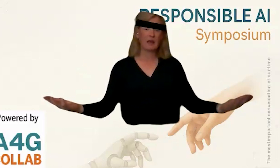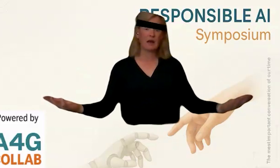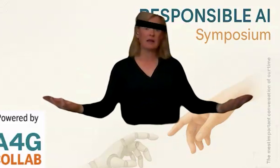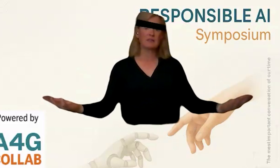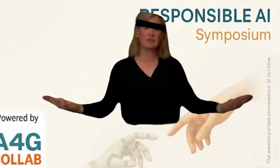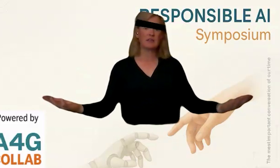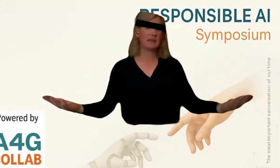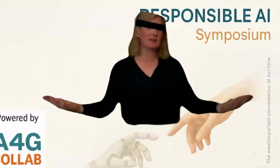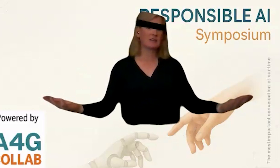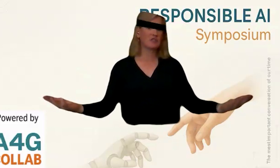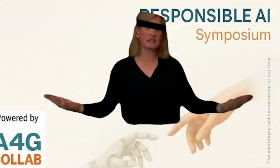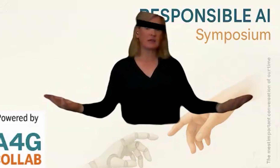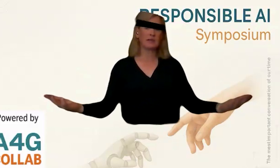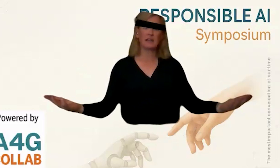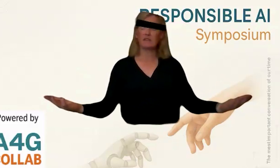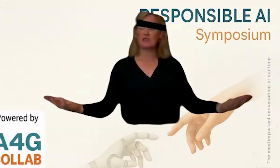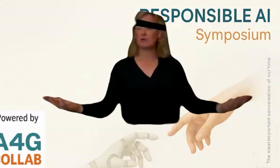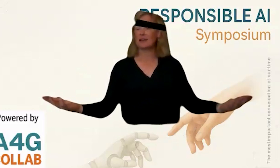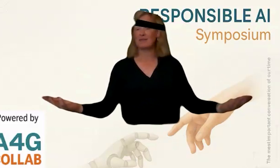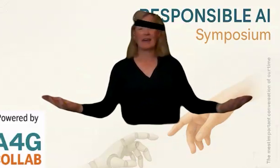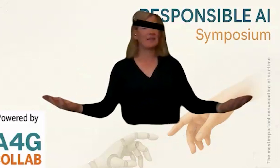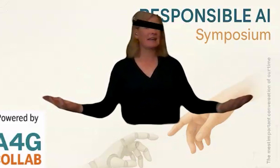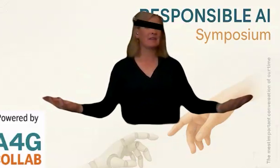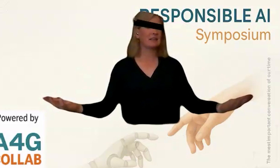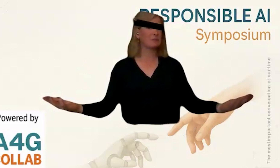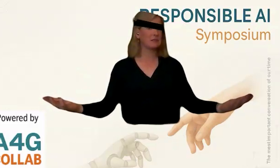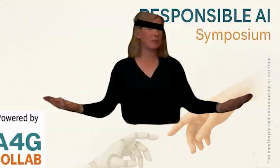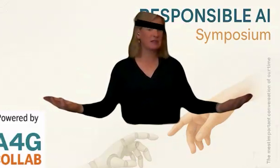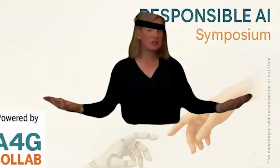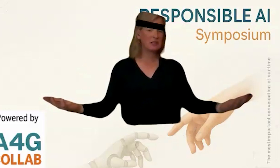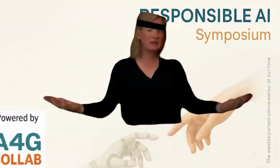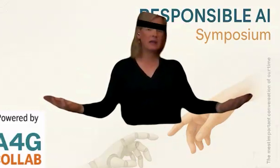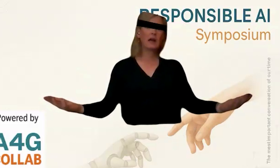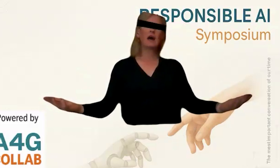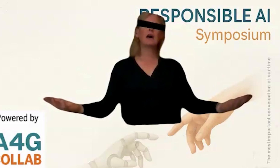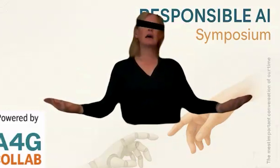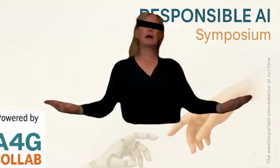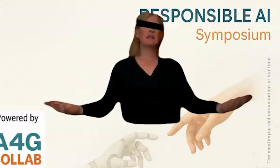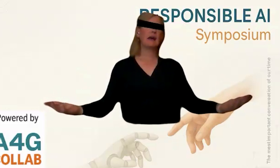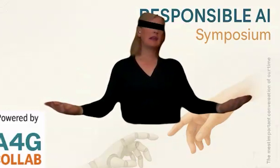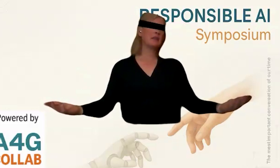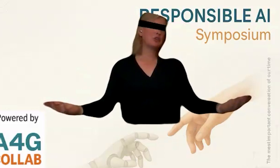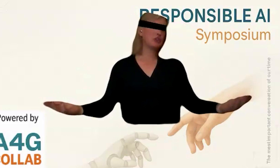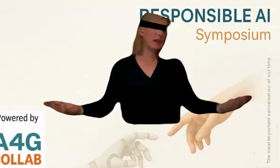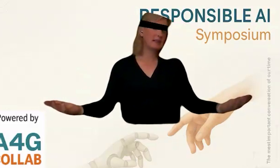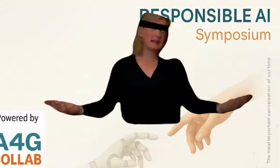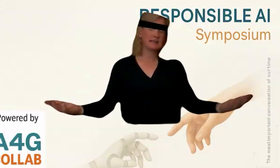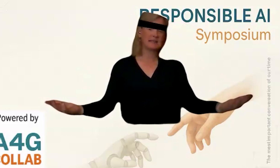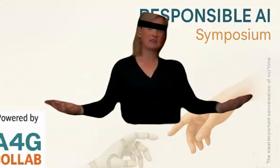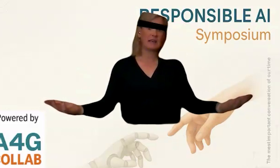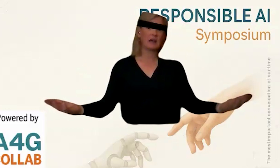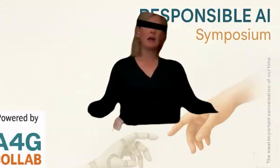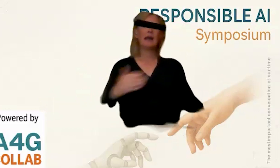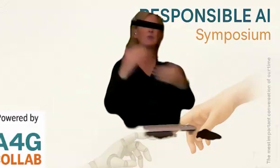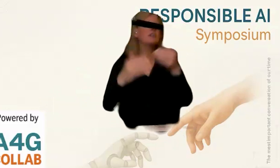opt-in. So the data is associated with an individual. If they haven't given explicit permission, then you can't